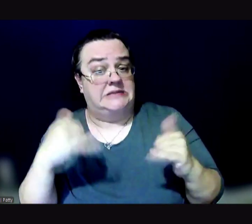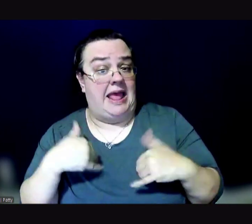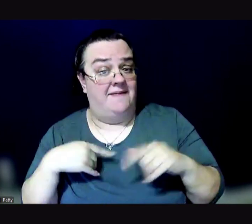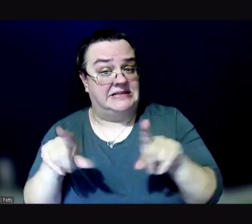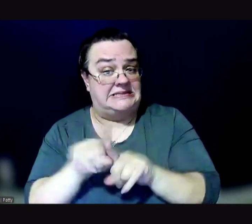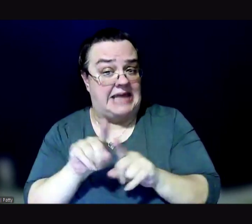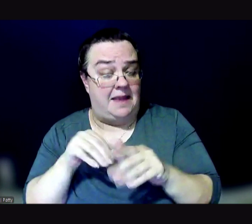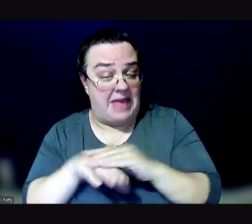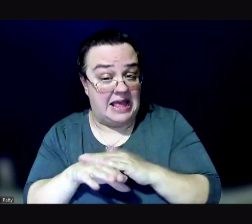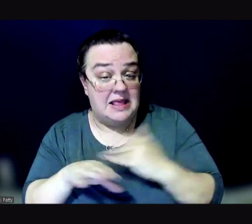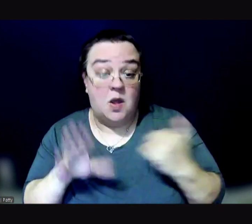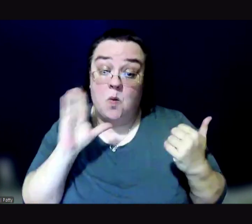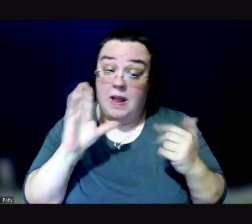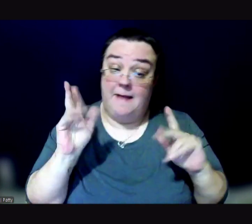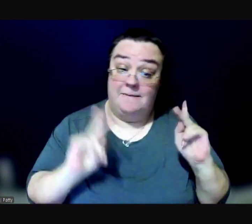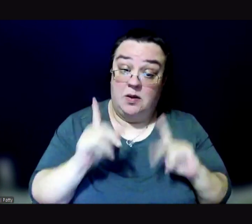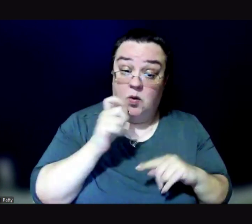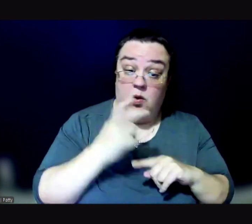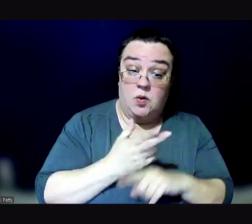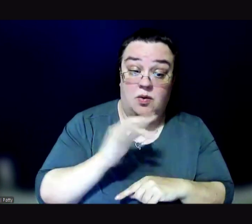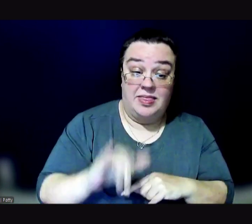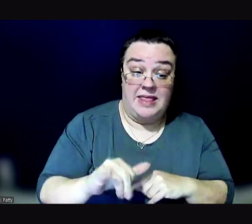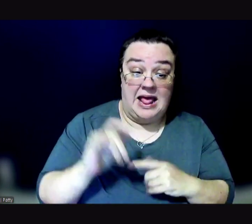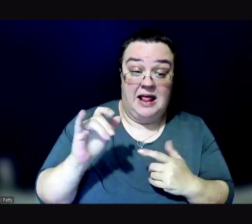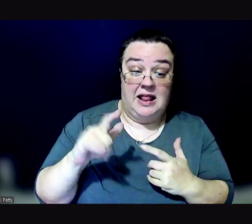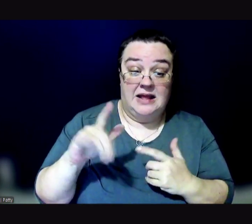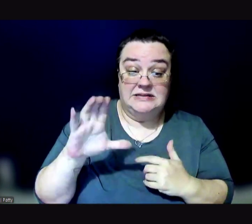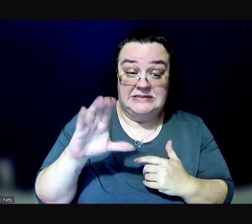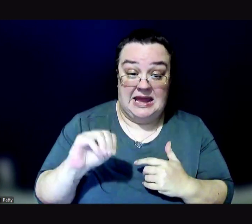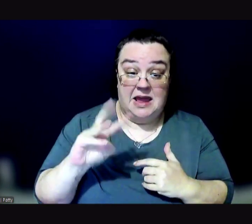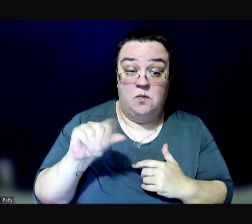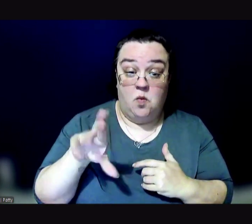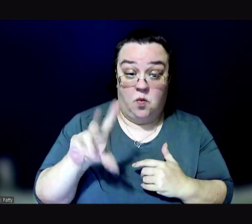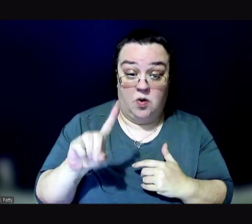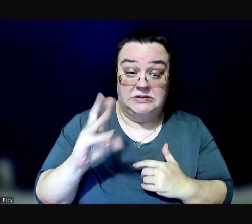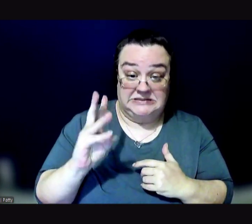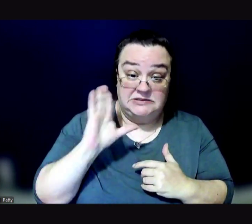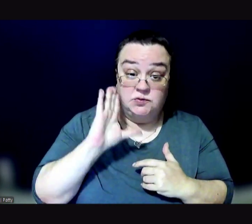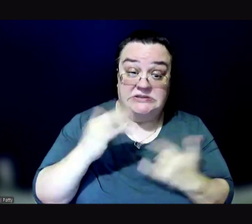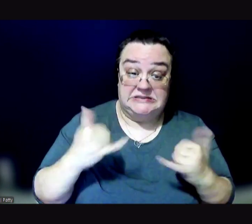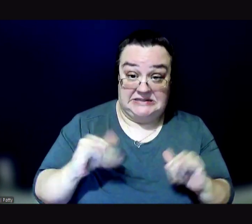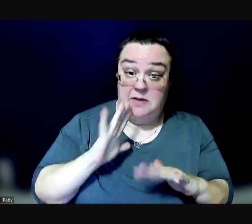that email, the CM Ward 6, still be able to? Yes, Okay. yes, Thank you. yes.